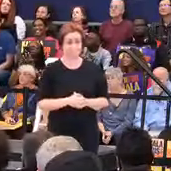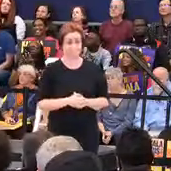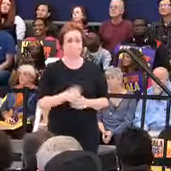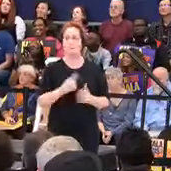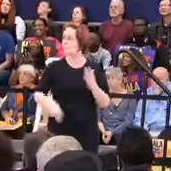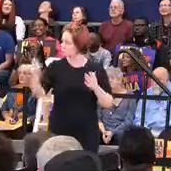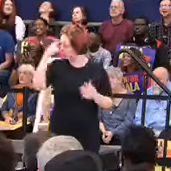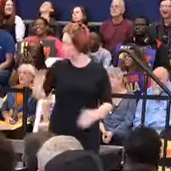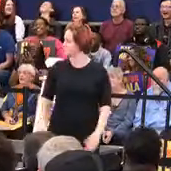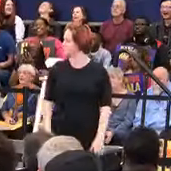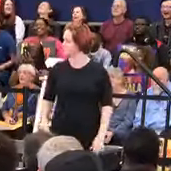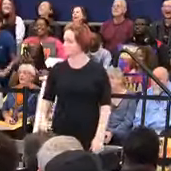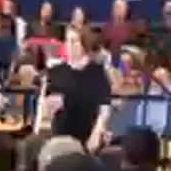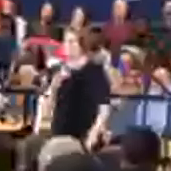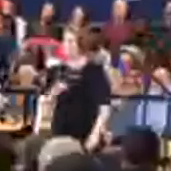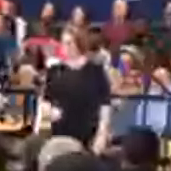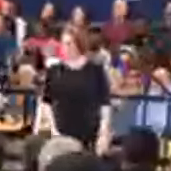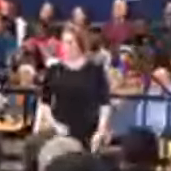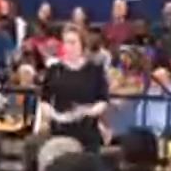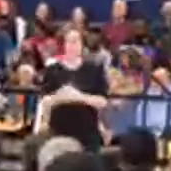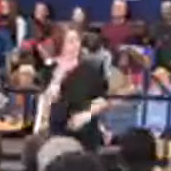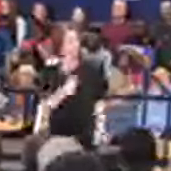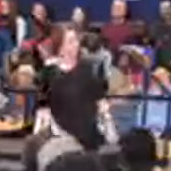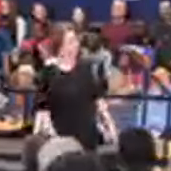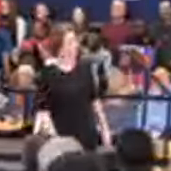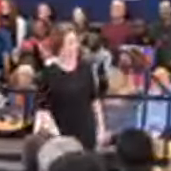What do you think?